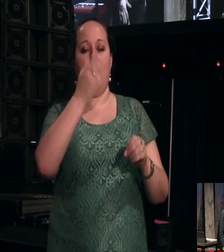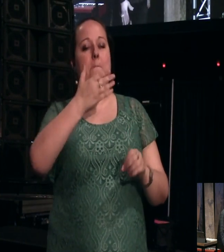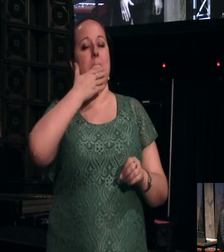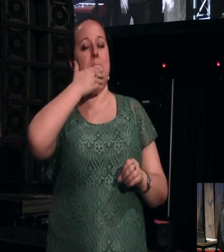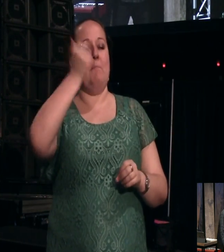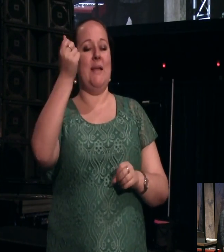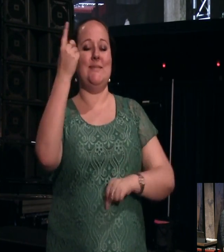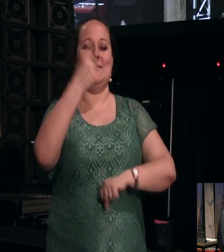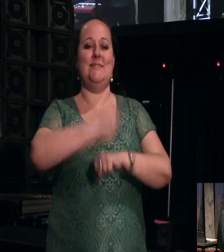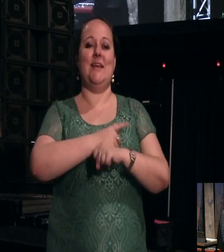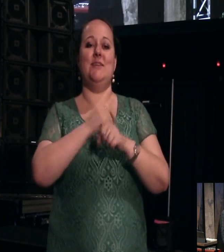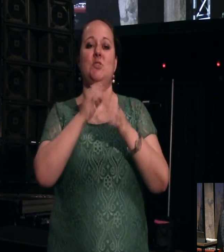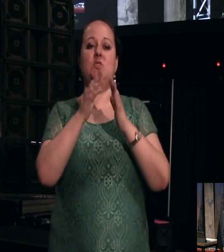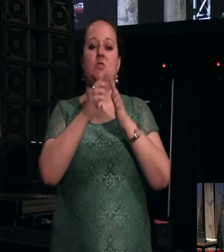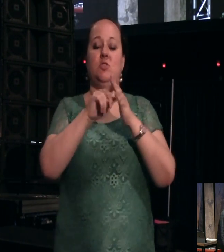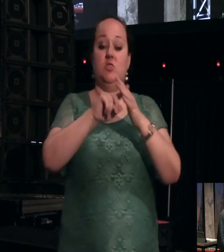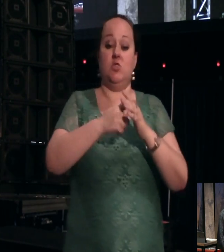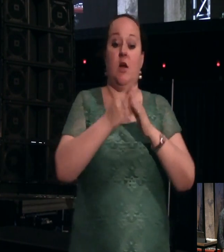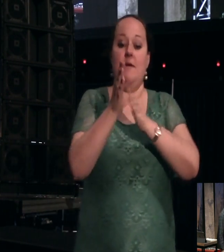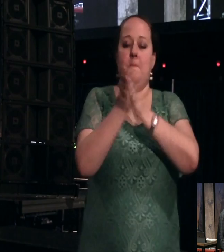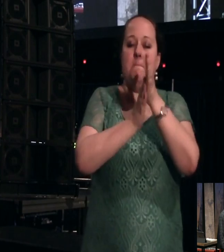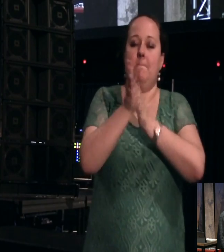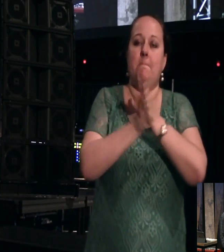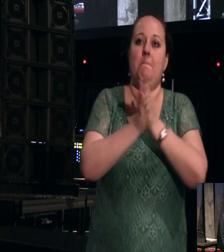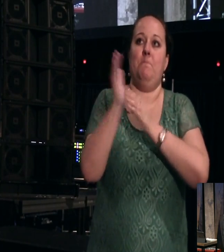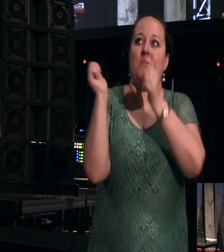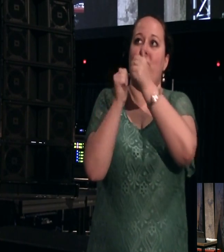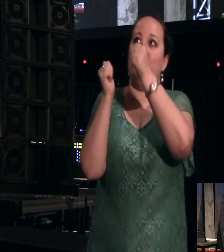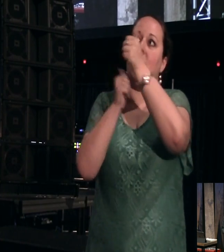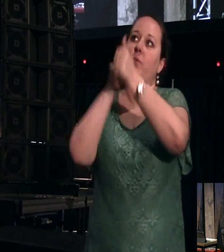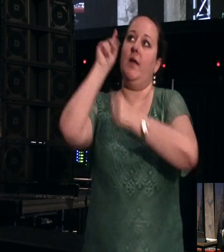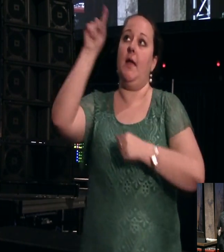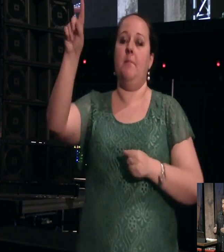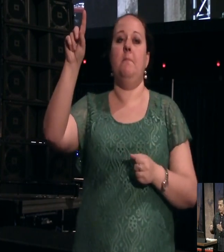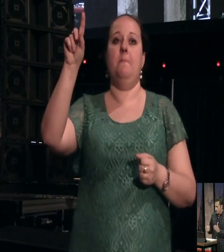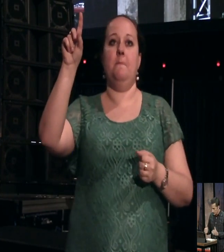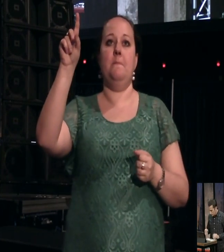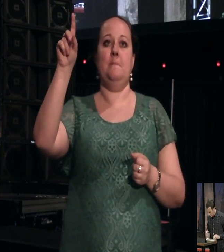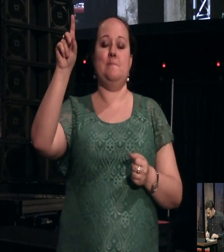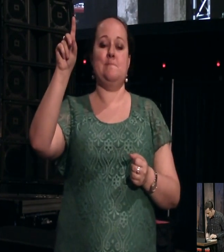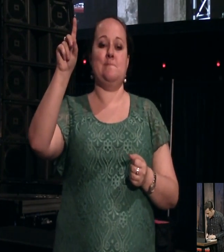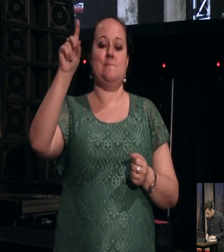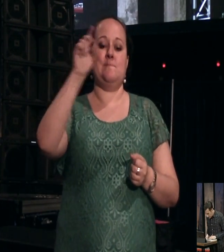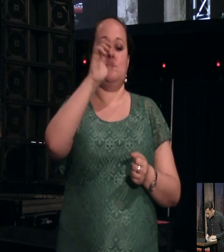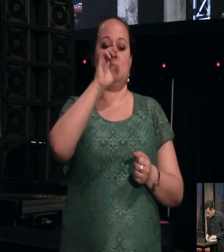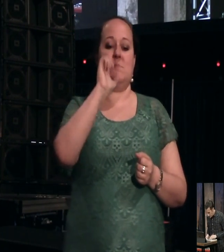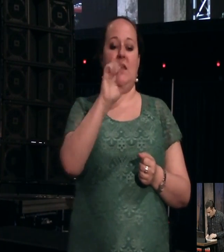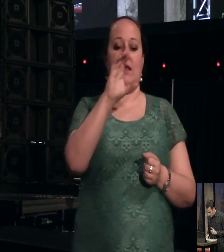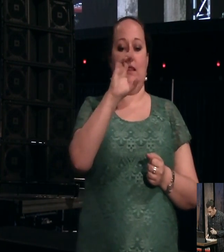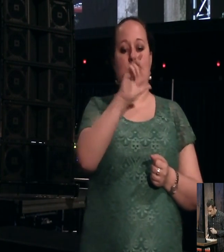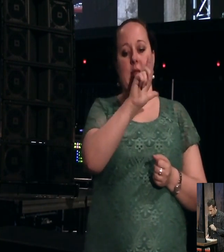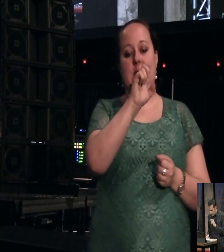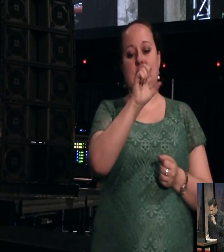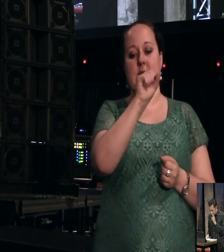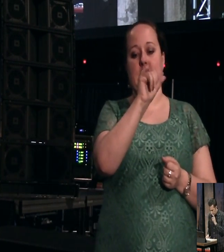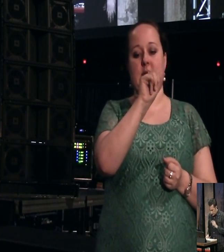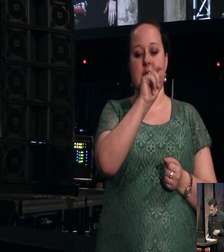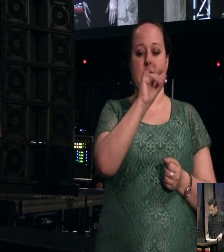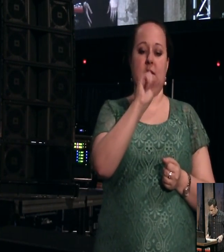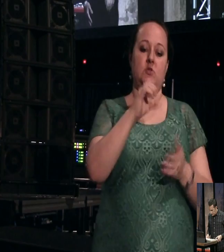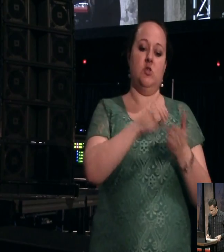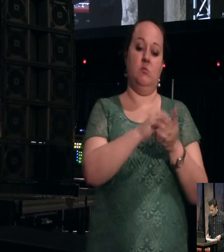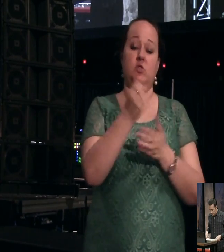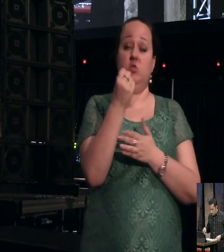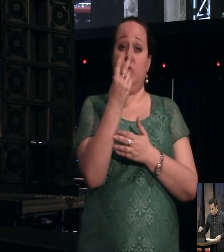by far, hands down, without a doubt, the best day to start passionately following Jesus. Look at what Solomon says